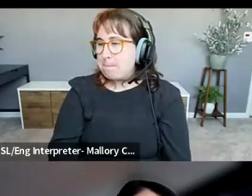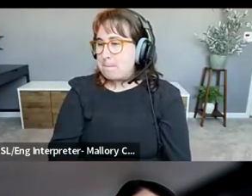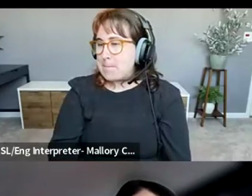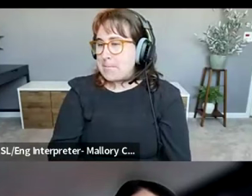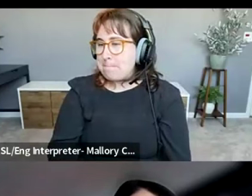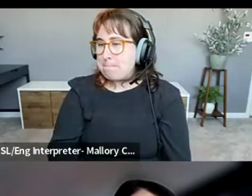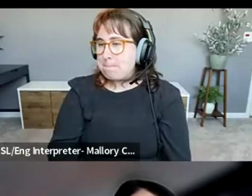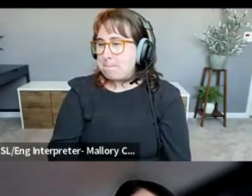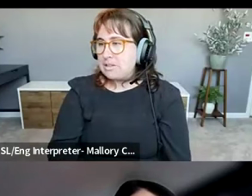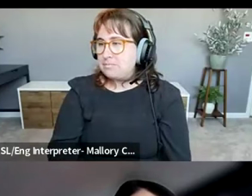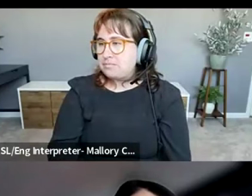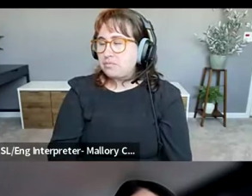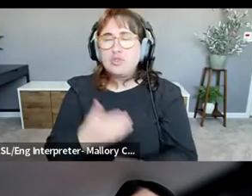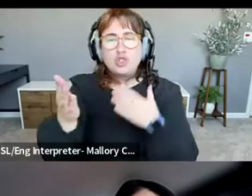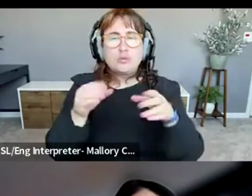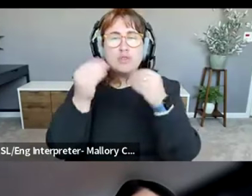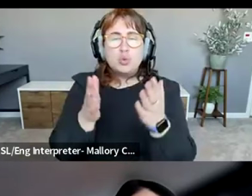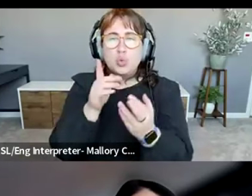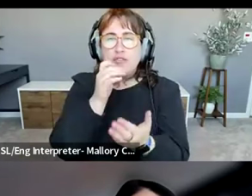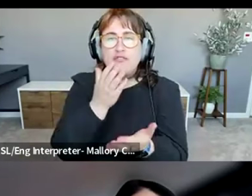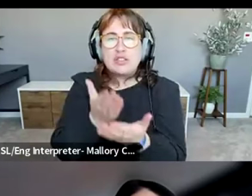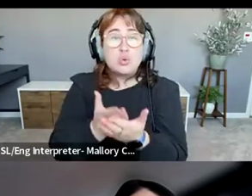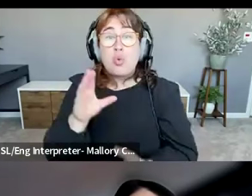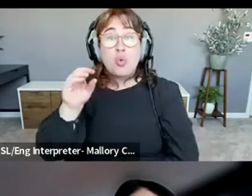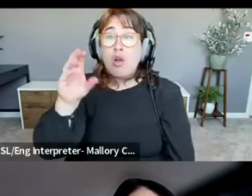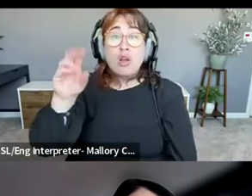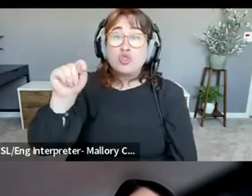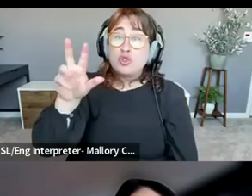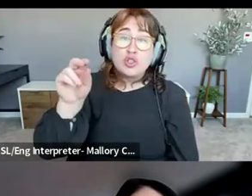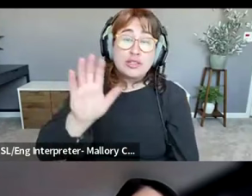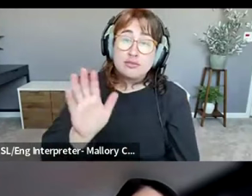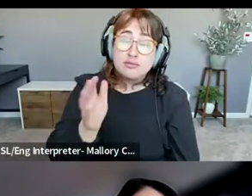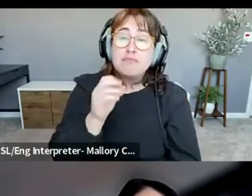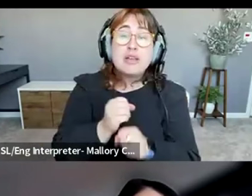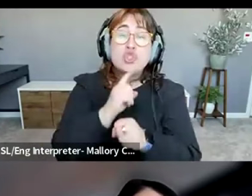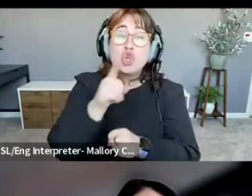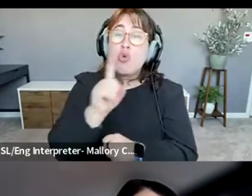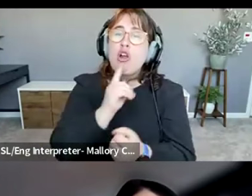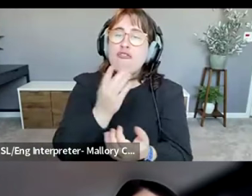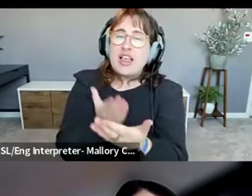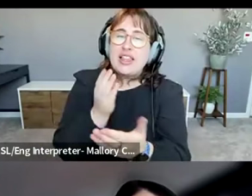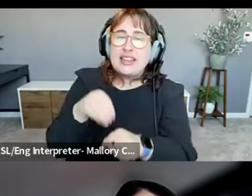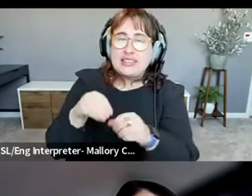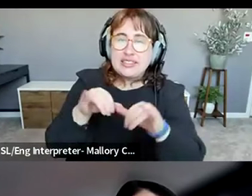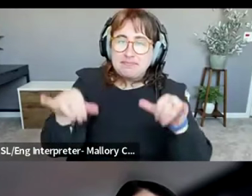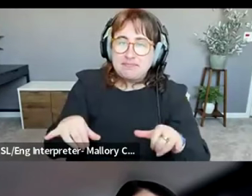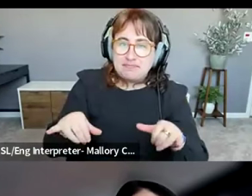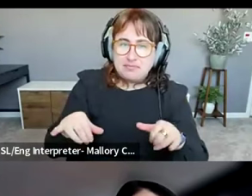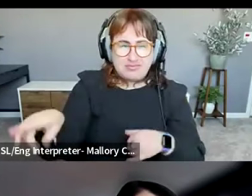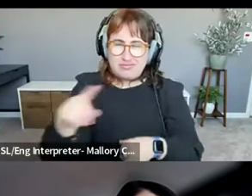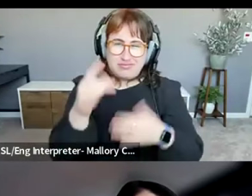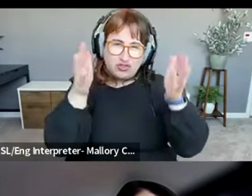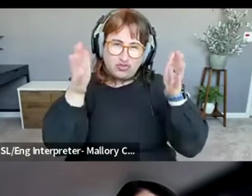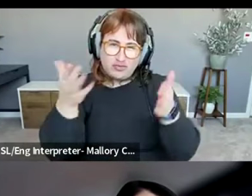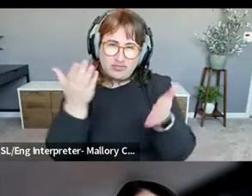pull up the date. Service providers who are validated. Oh, sorry. No, the October 30th date is making sure that you're validated in the system. We already know all of you guys